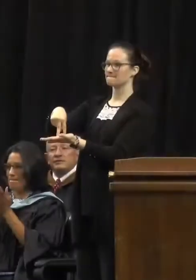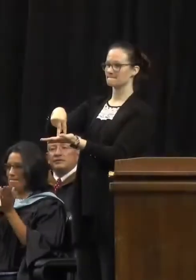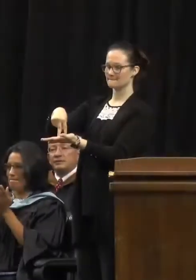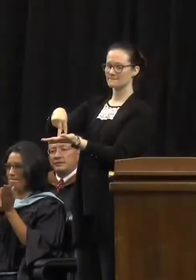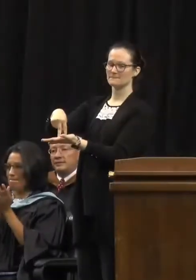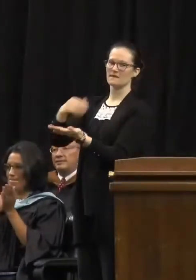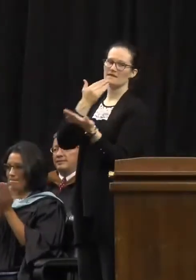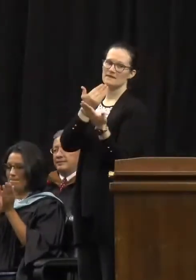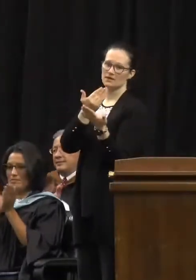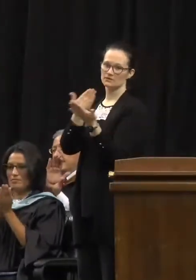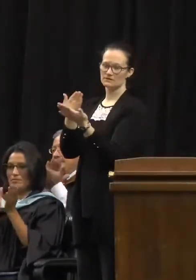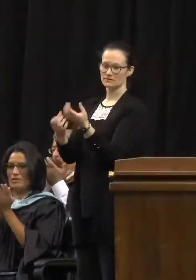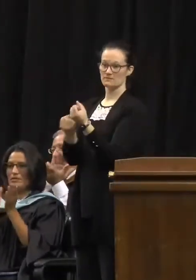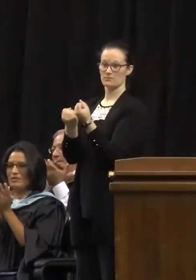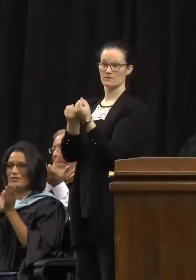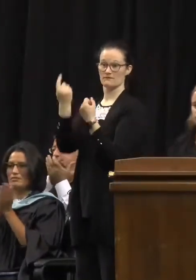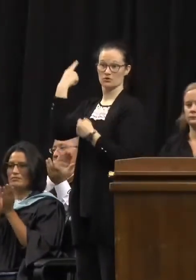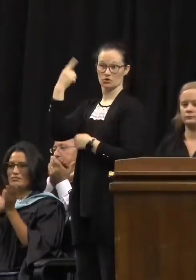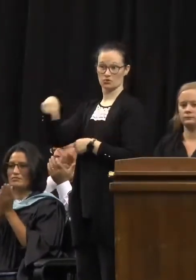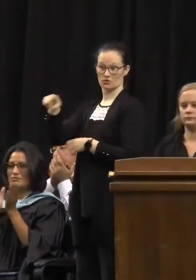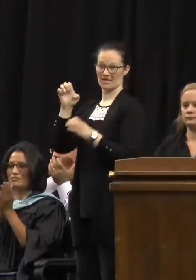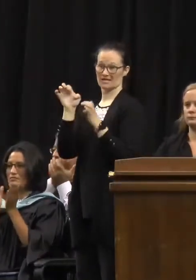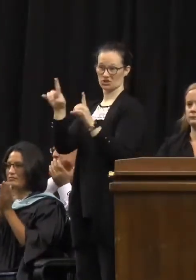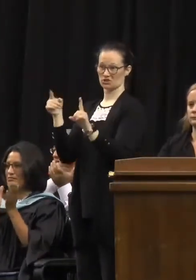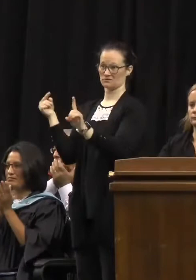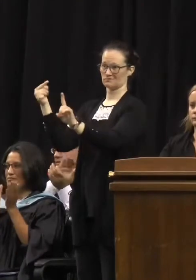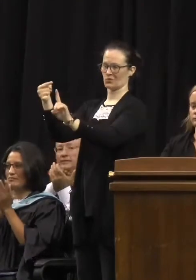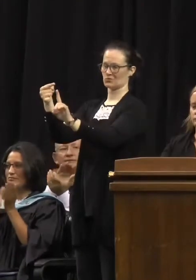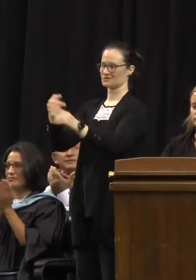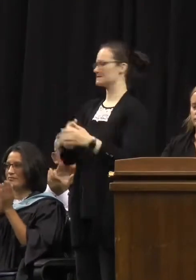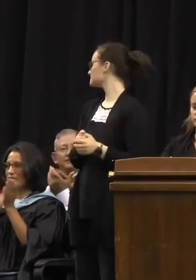all of their support of you and your educational goals.